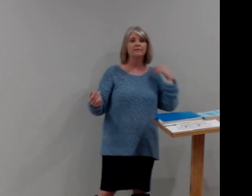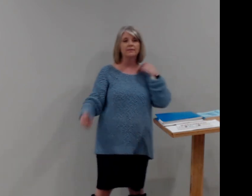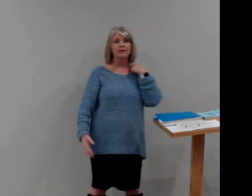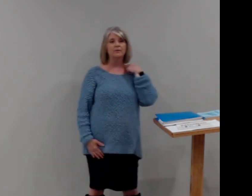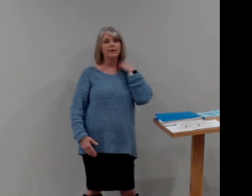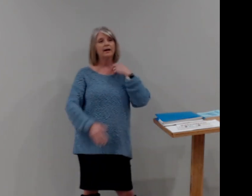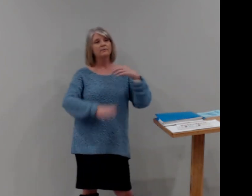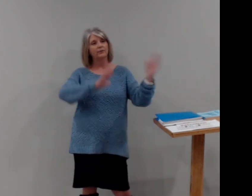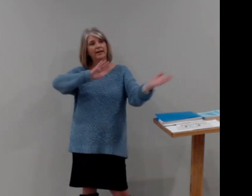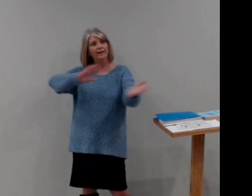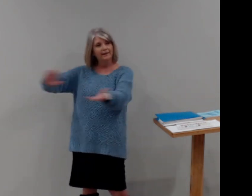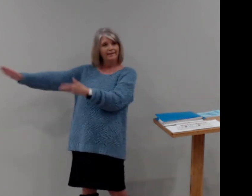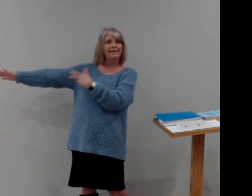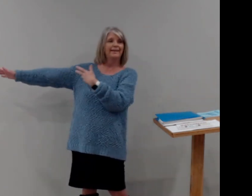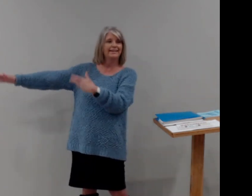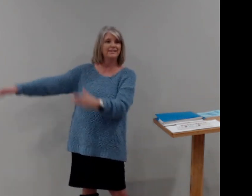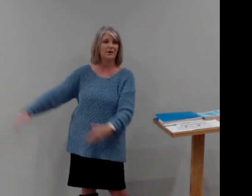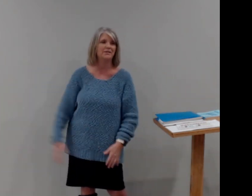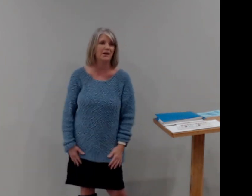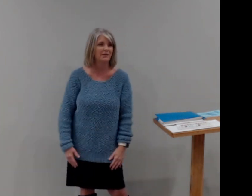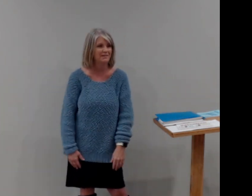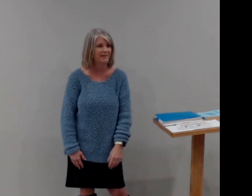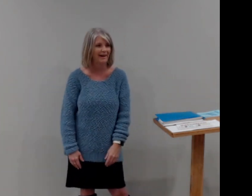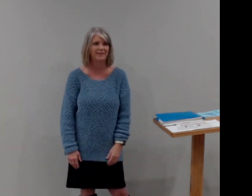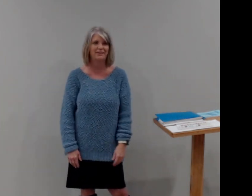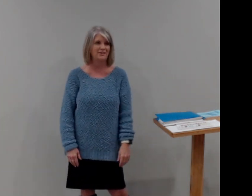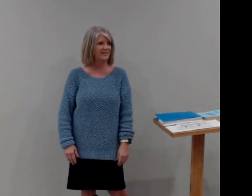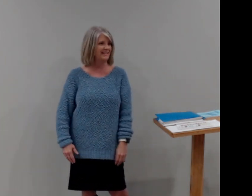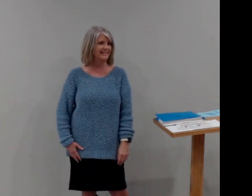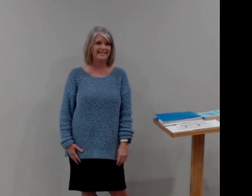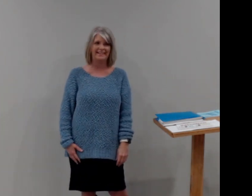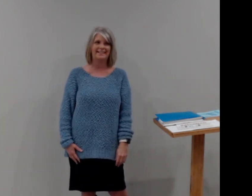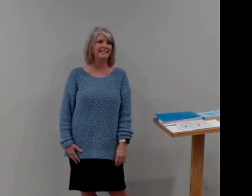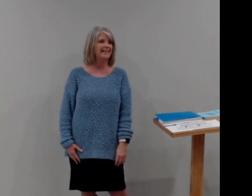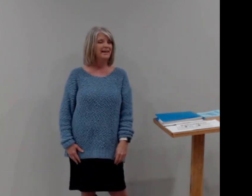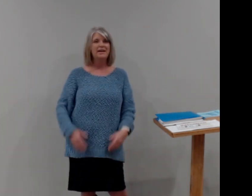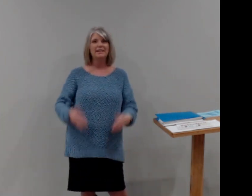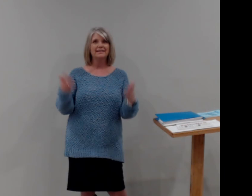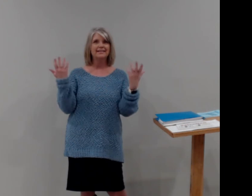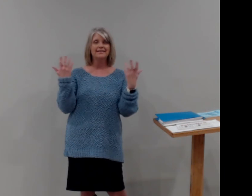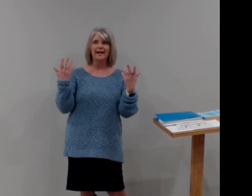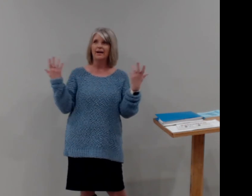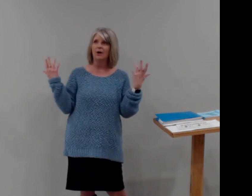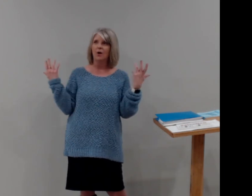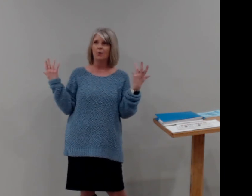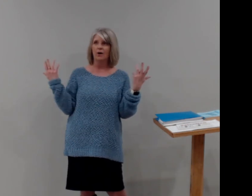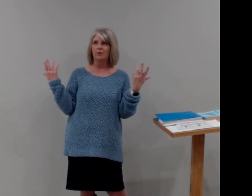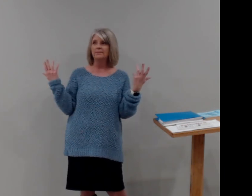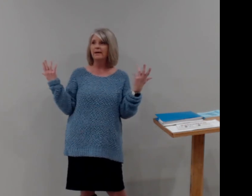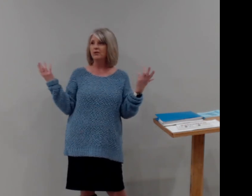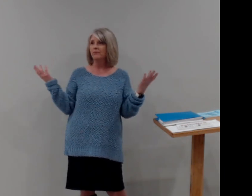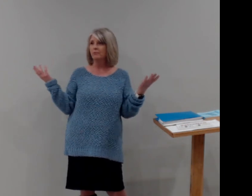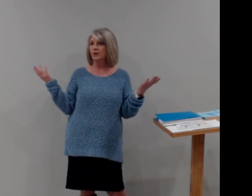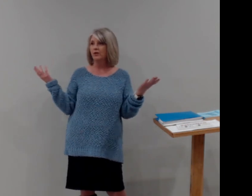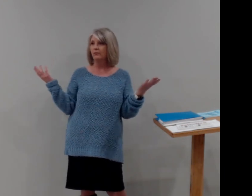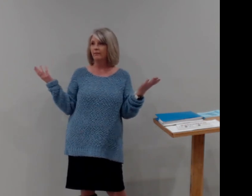go to Calvary and start talking about who Jesus is. Because it's like, whoa, especially if you're preaching in